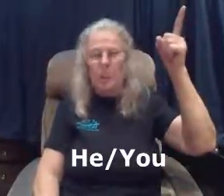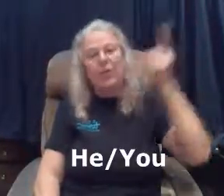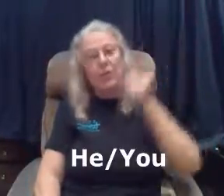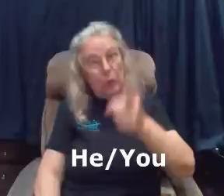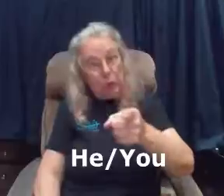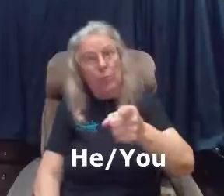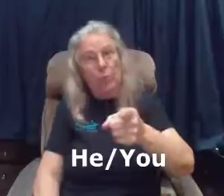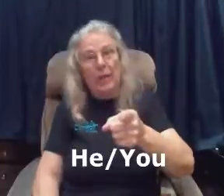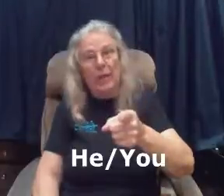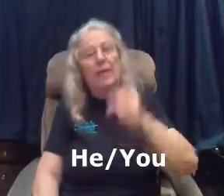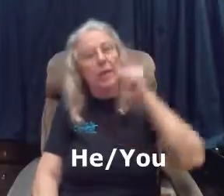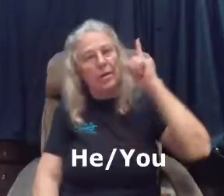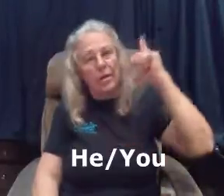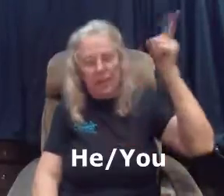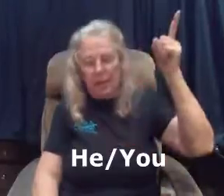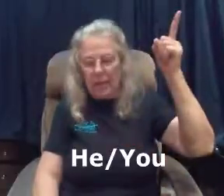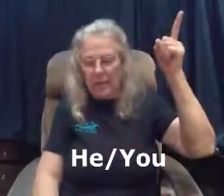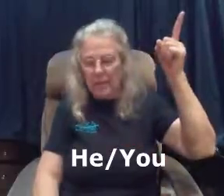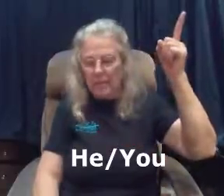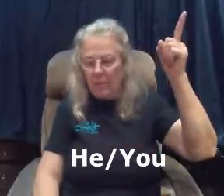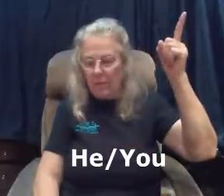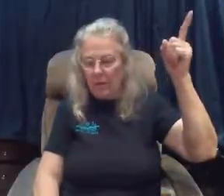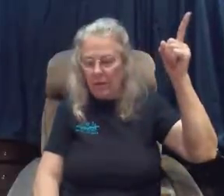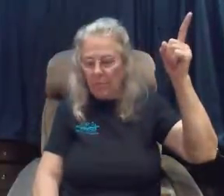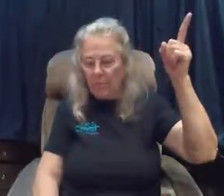there. You would be out here, he is up there.